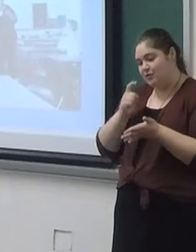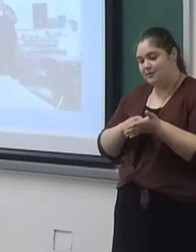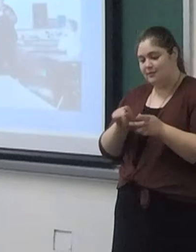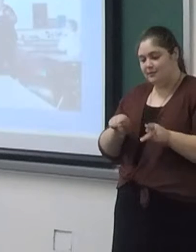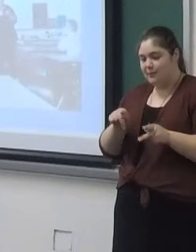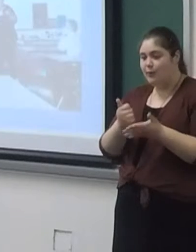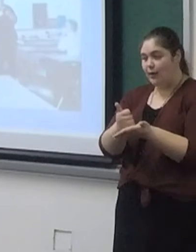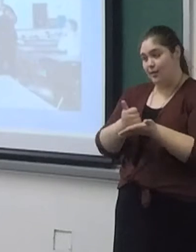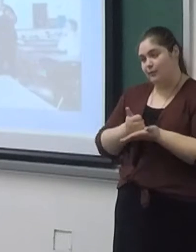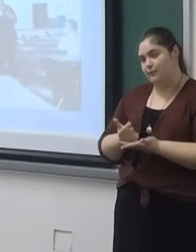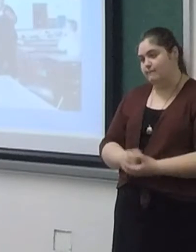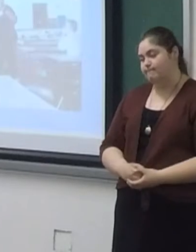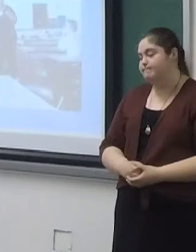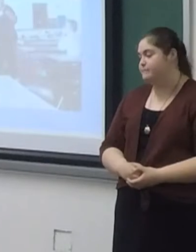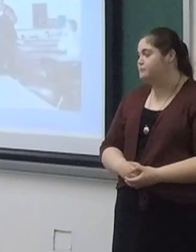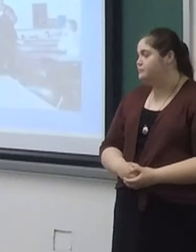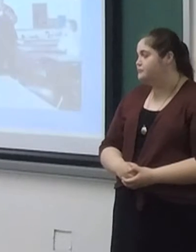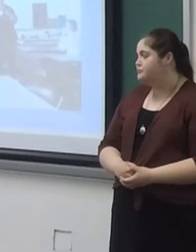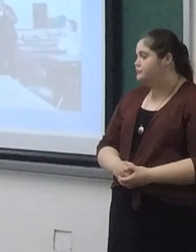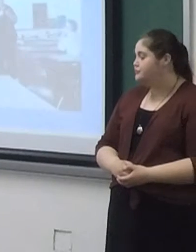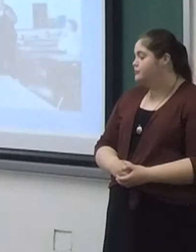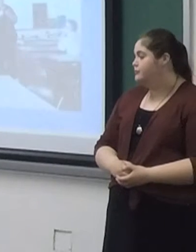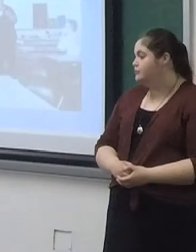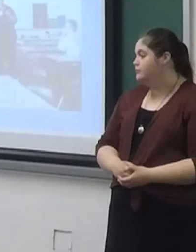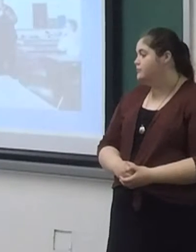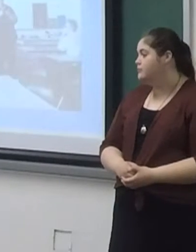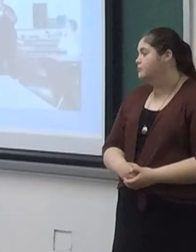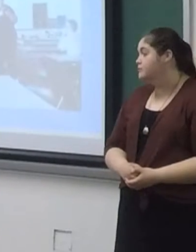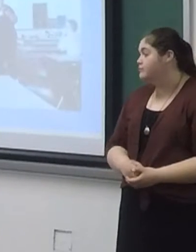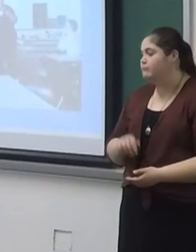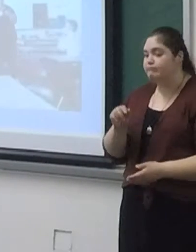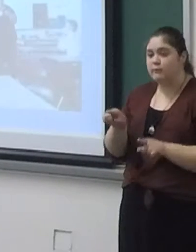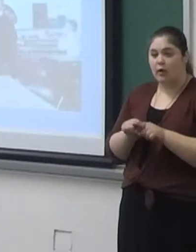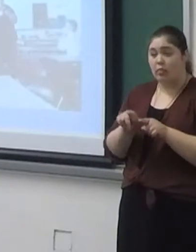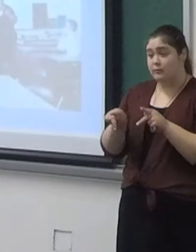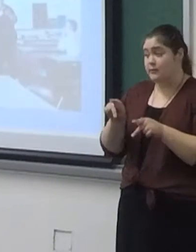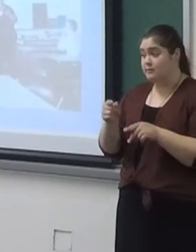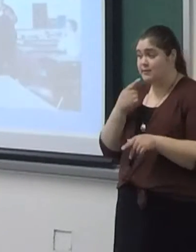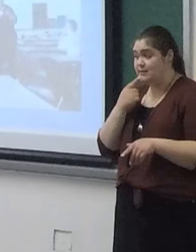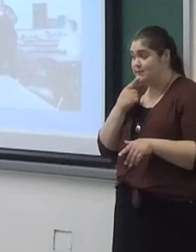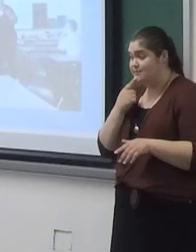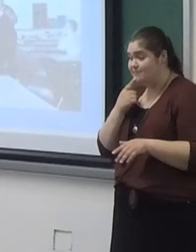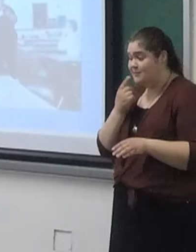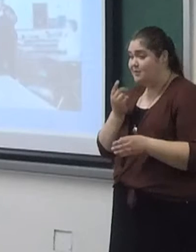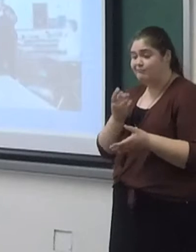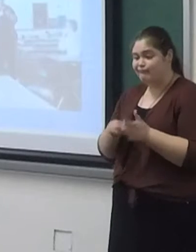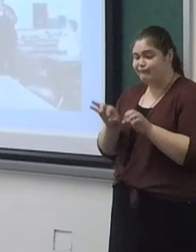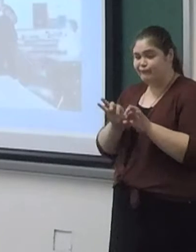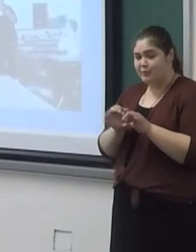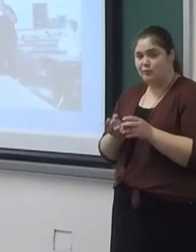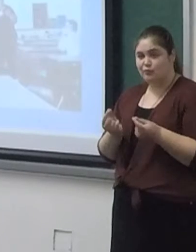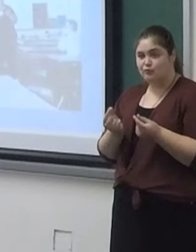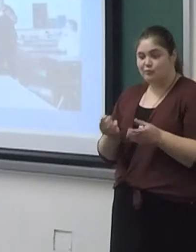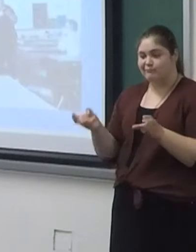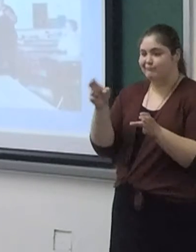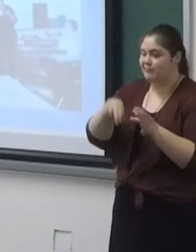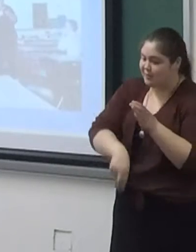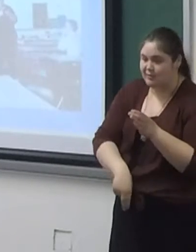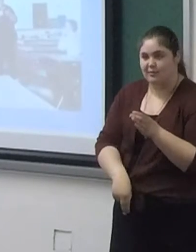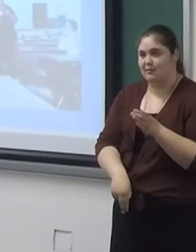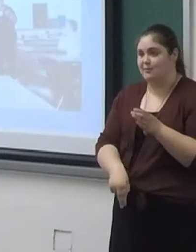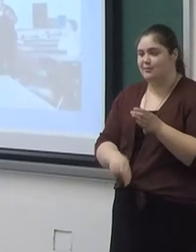you. And like other people said, jump in head first. It's the only way you're going to learn. I